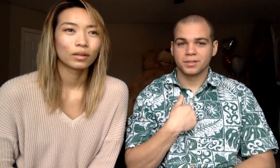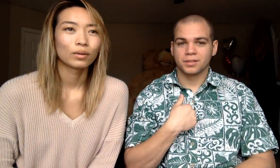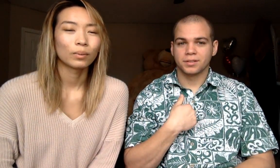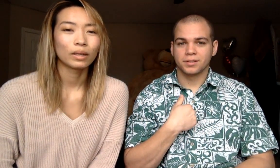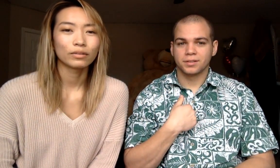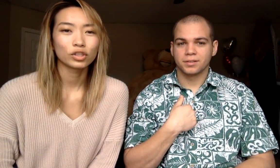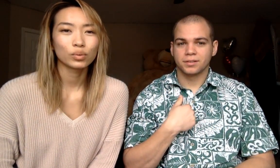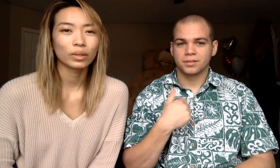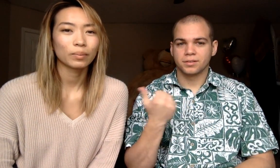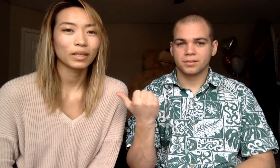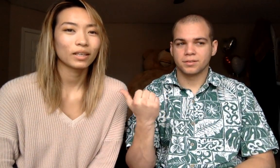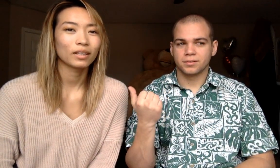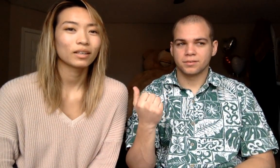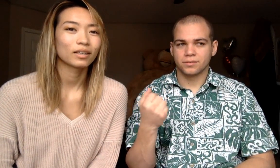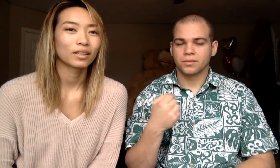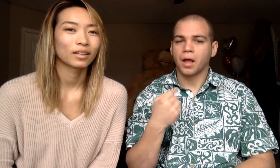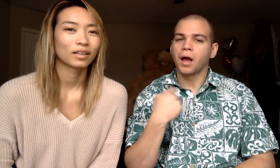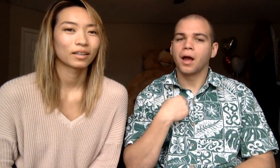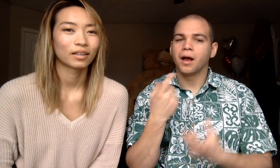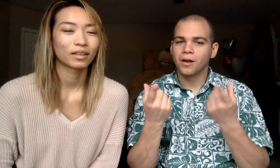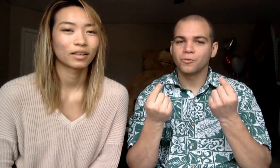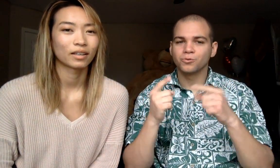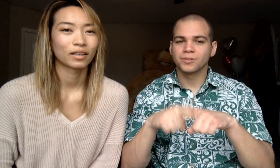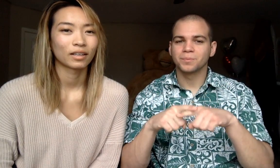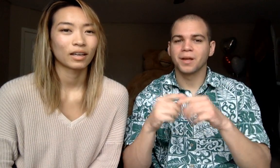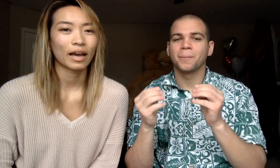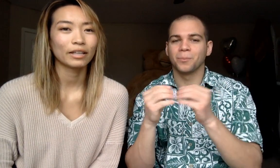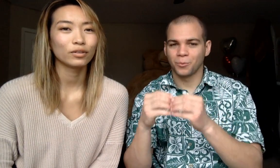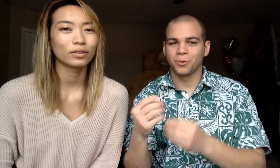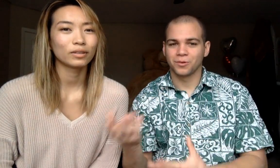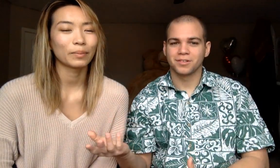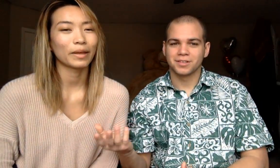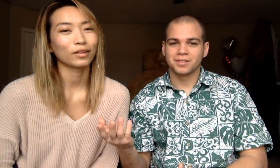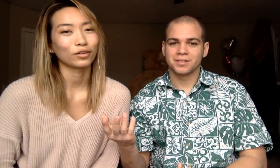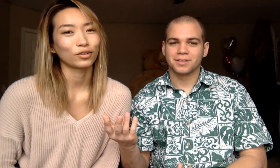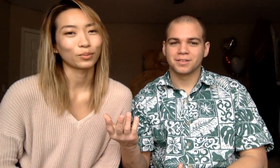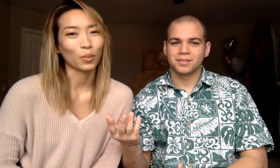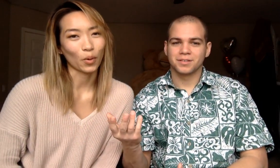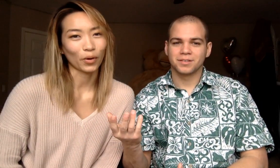Well, if she's with me, I do depend on her more.